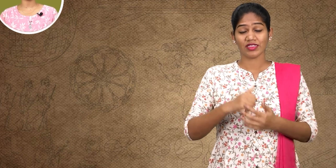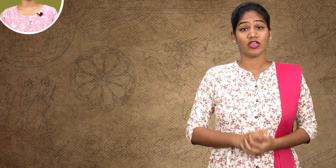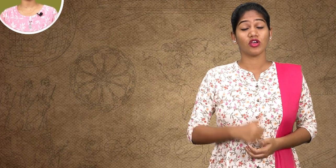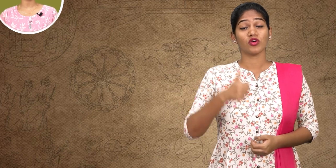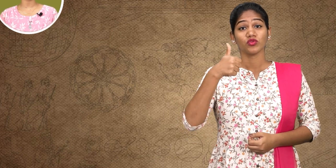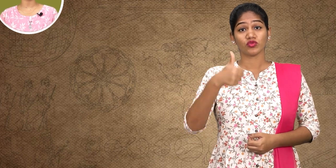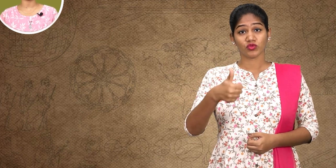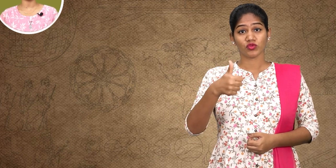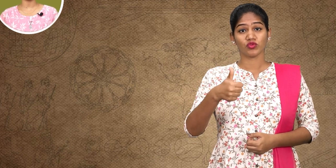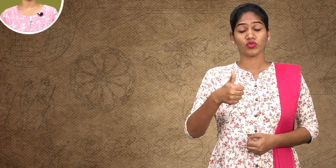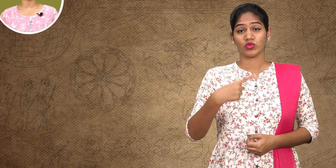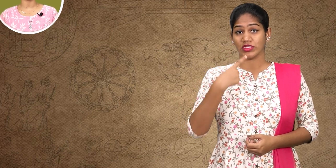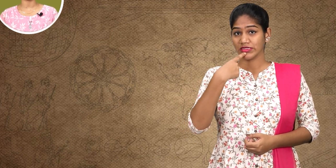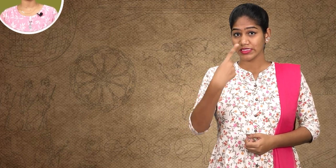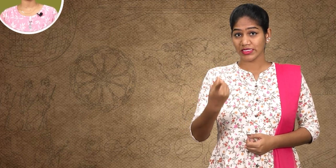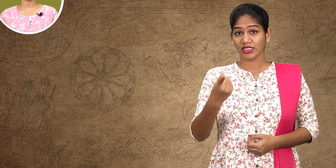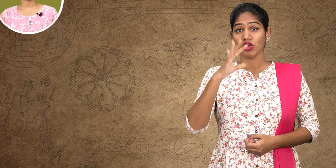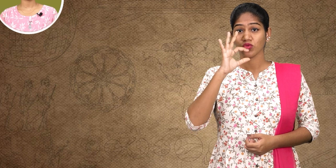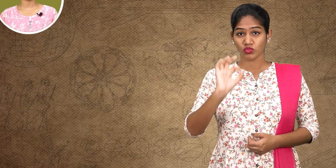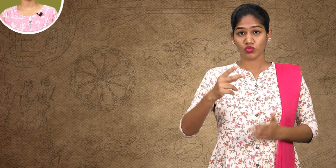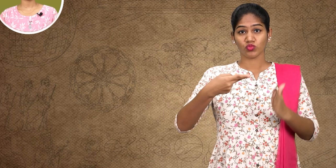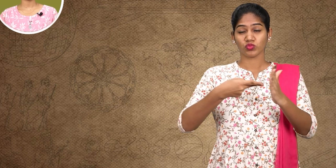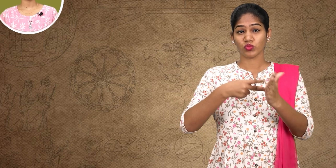interpretation of the Quran.